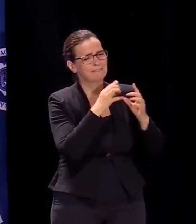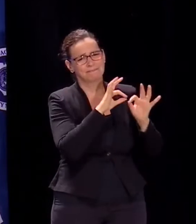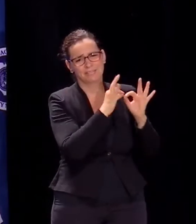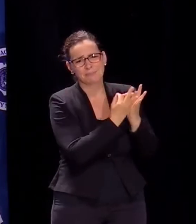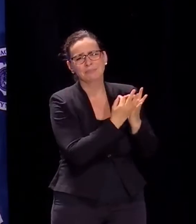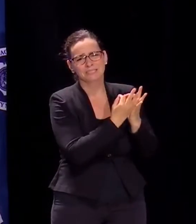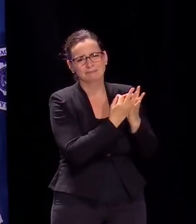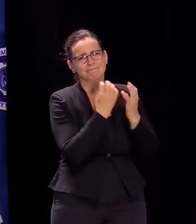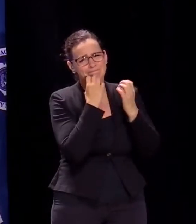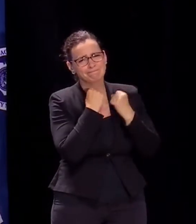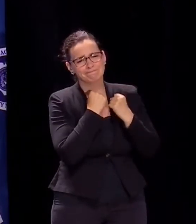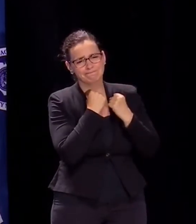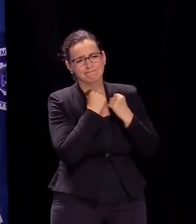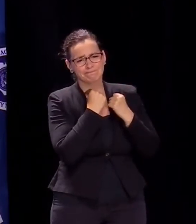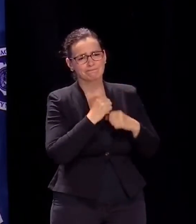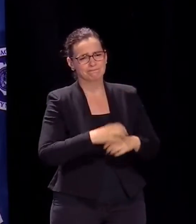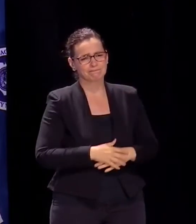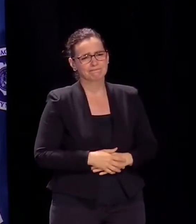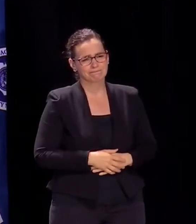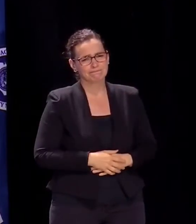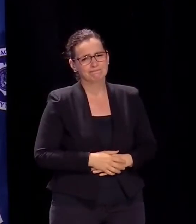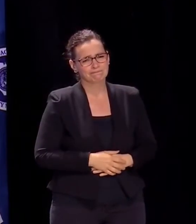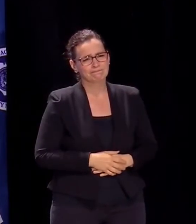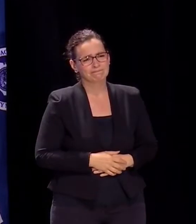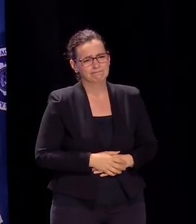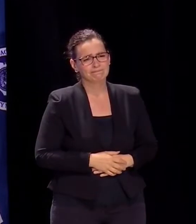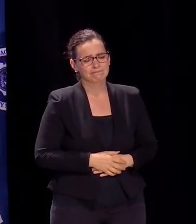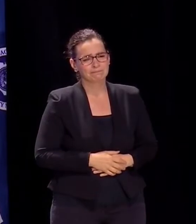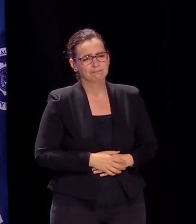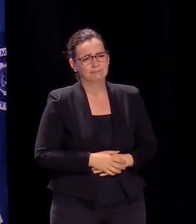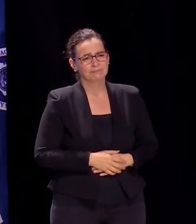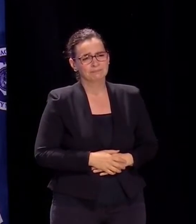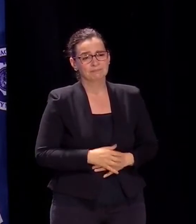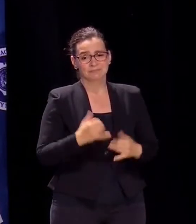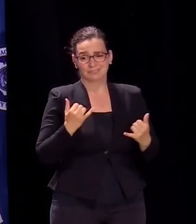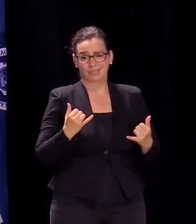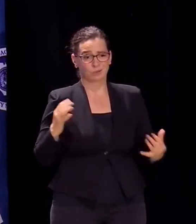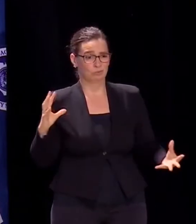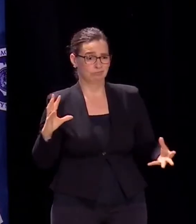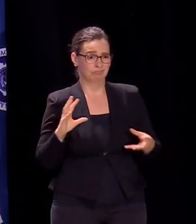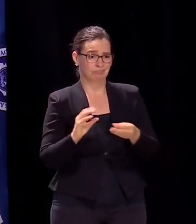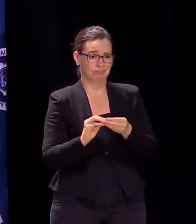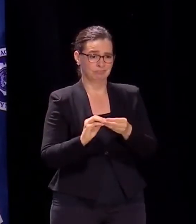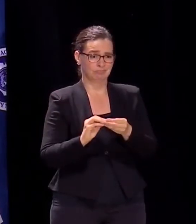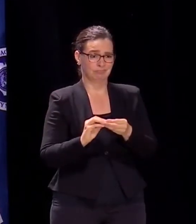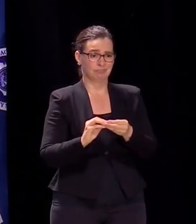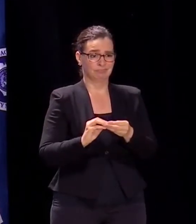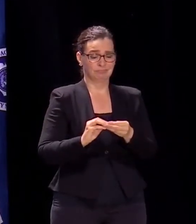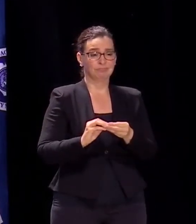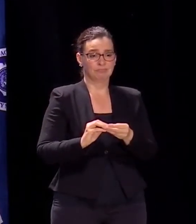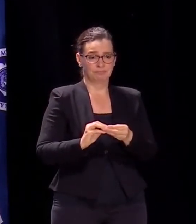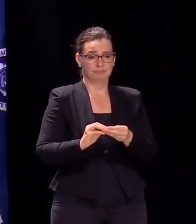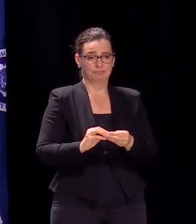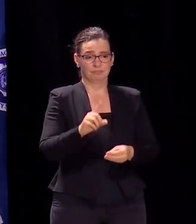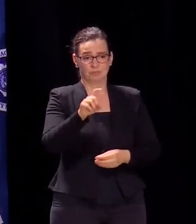well. To date, in our county, we have lost 187 of our